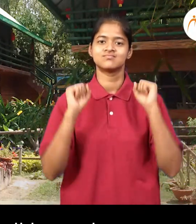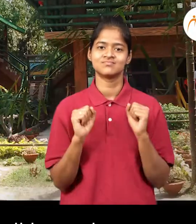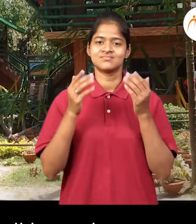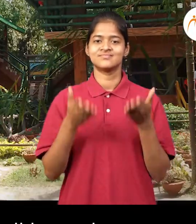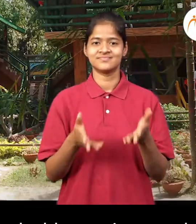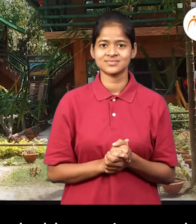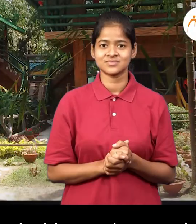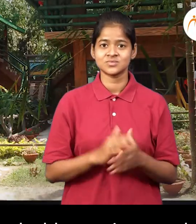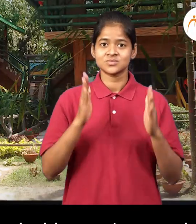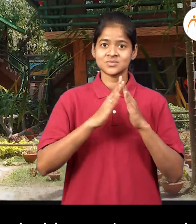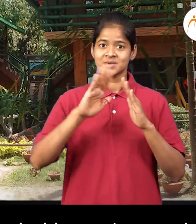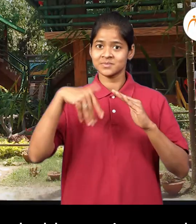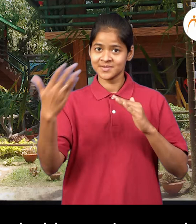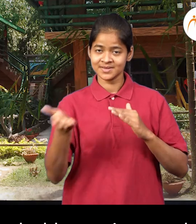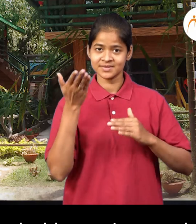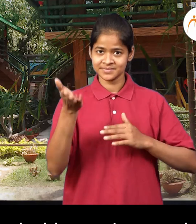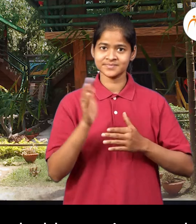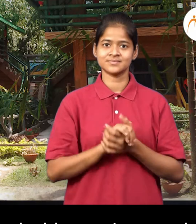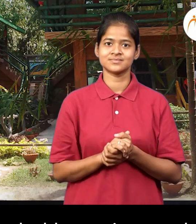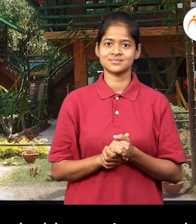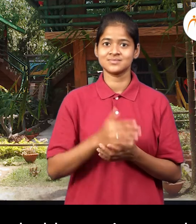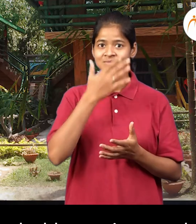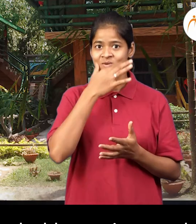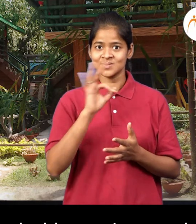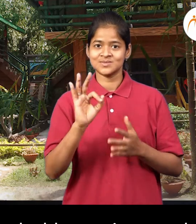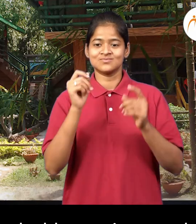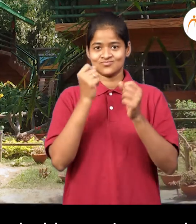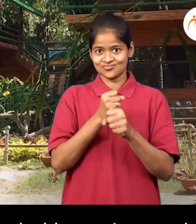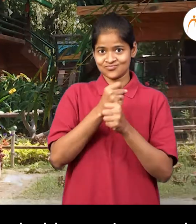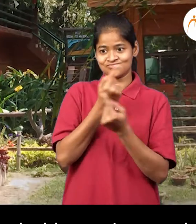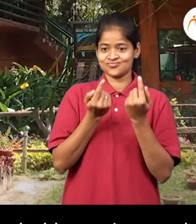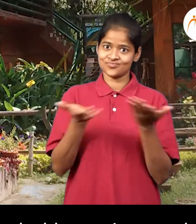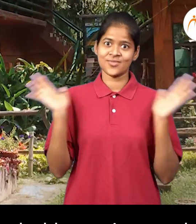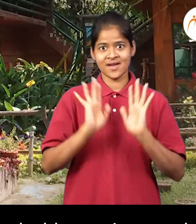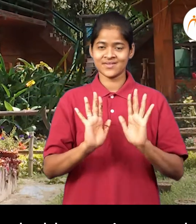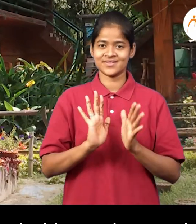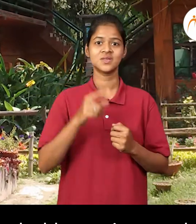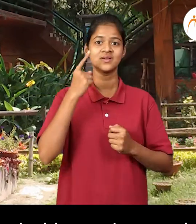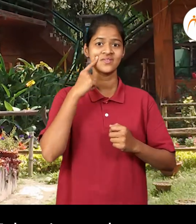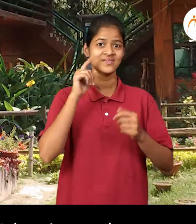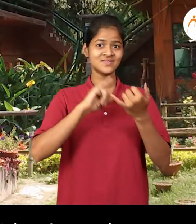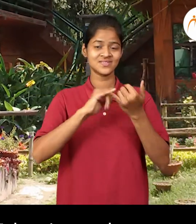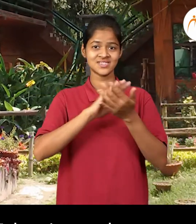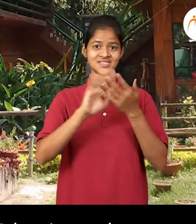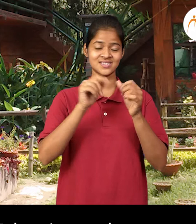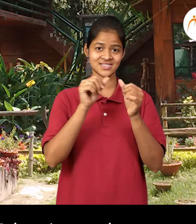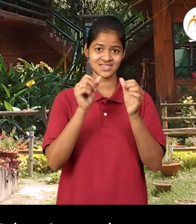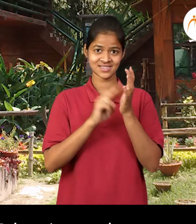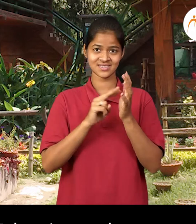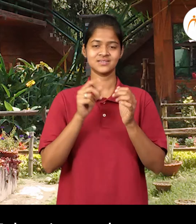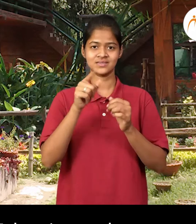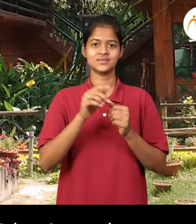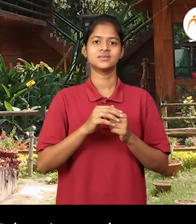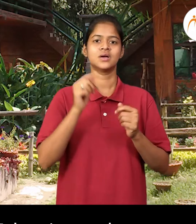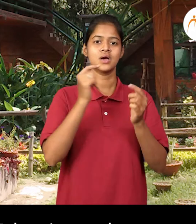the bungalow is surrounded by a nice garden let us now see